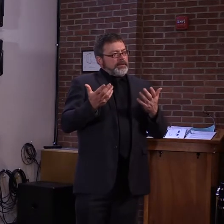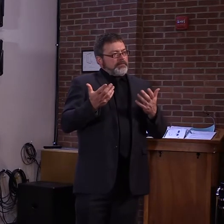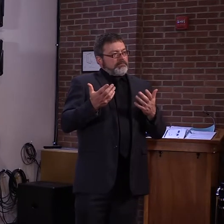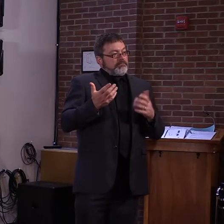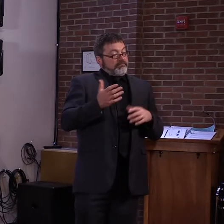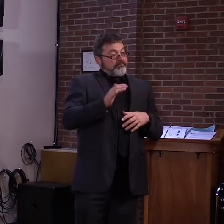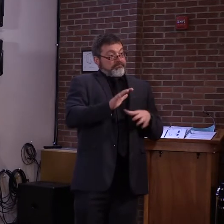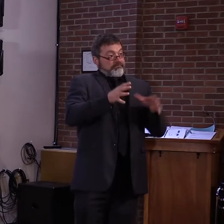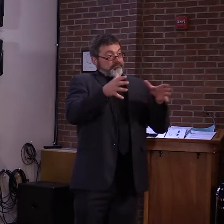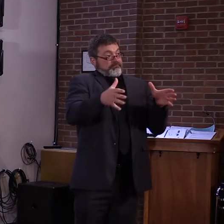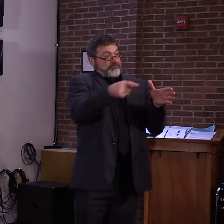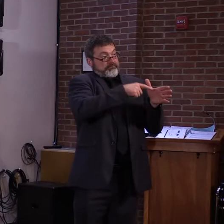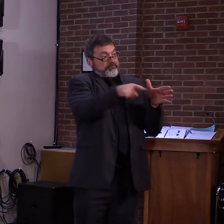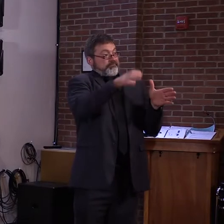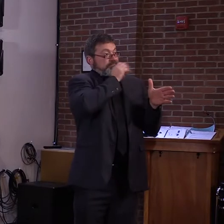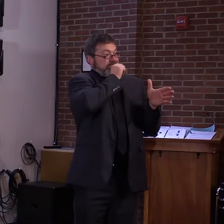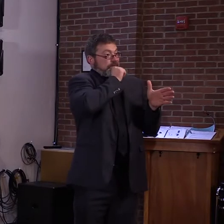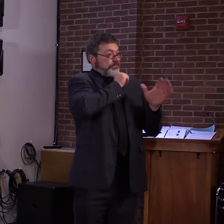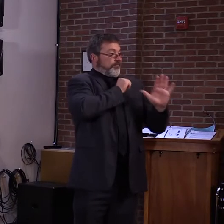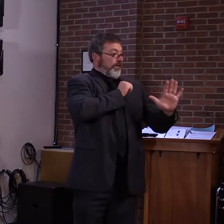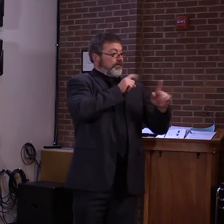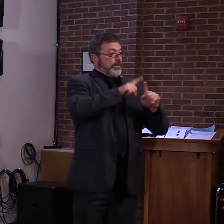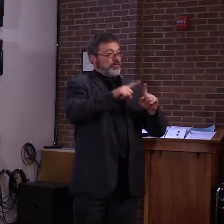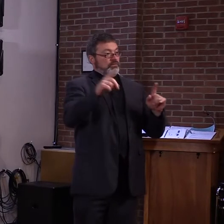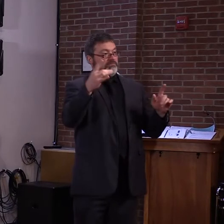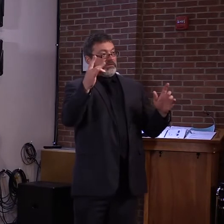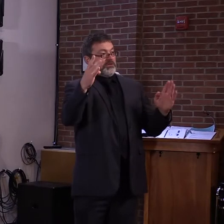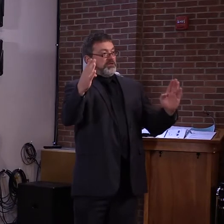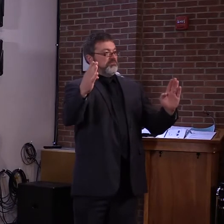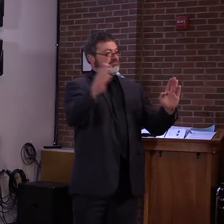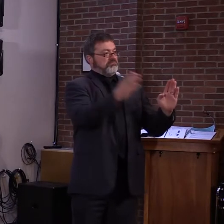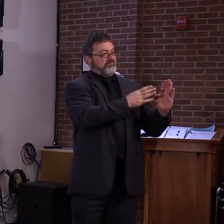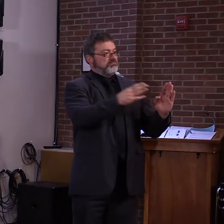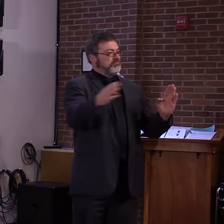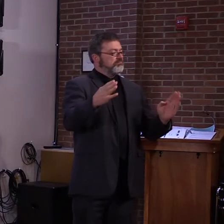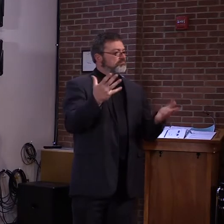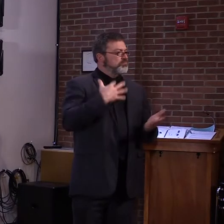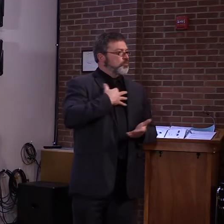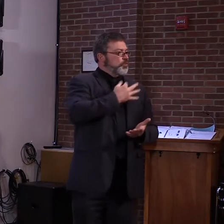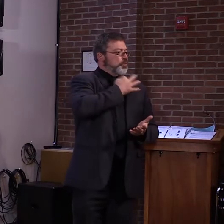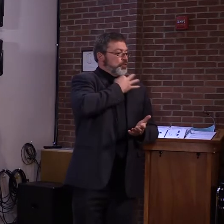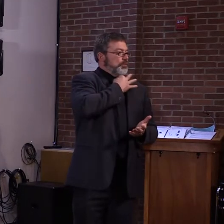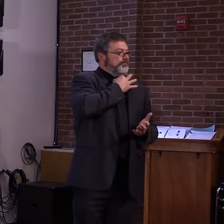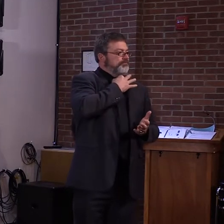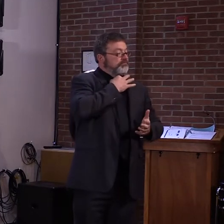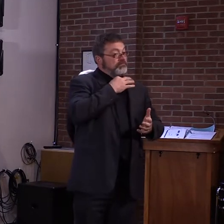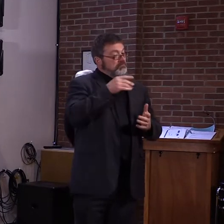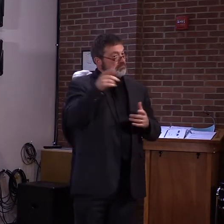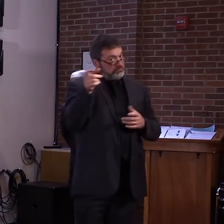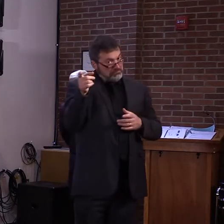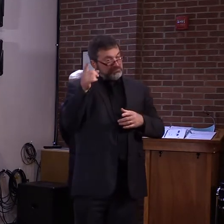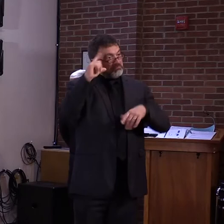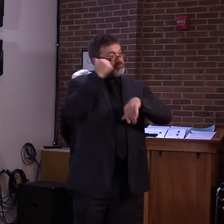of, whether it's weekly or bi-weekly testing.